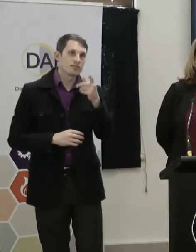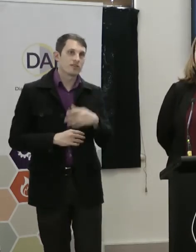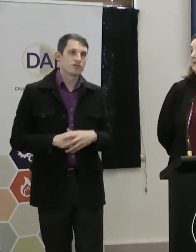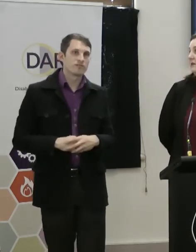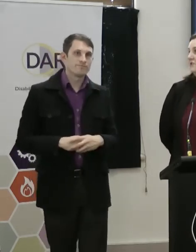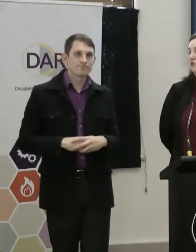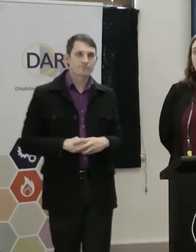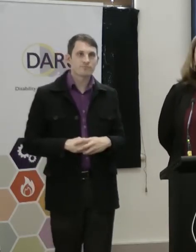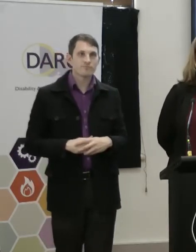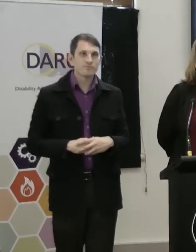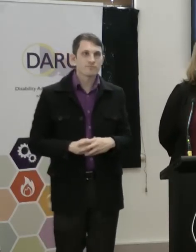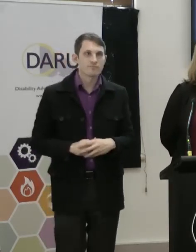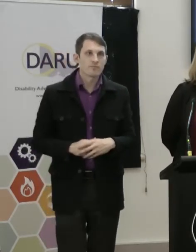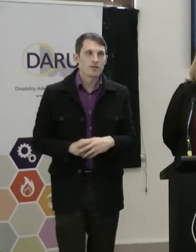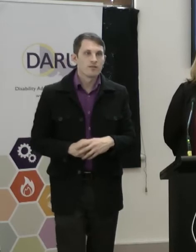Just another question. Sure.